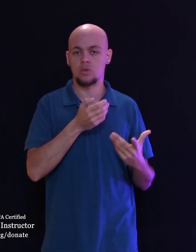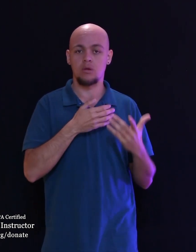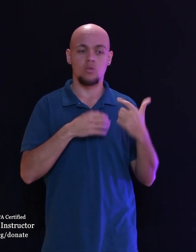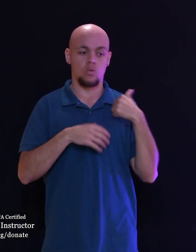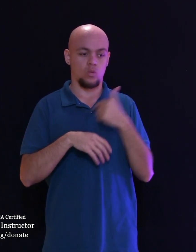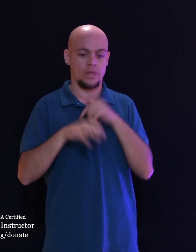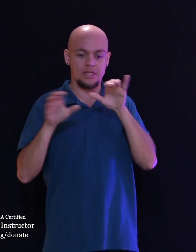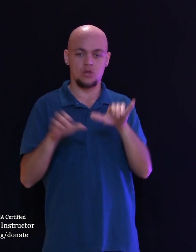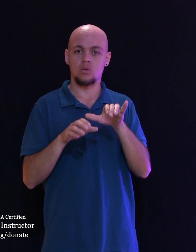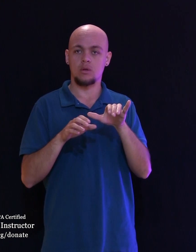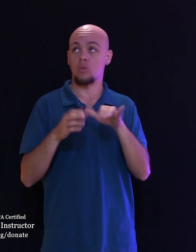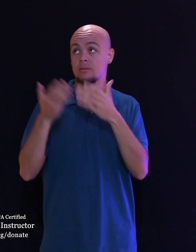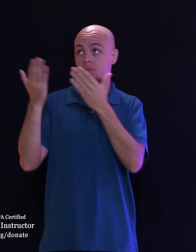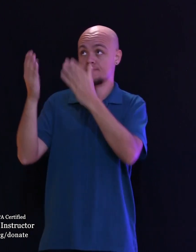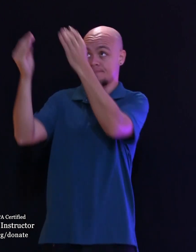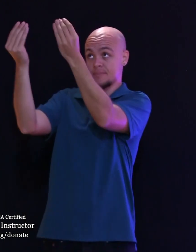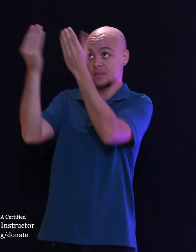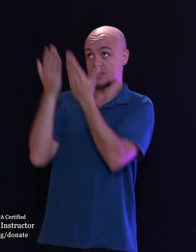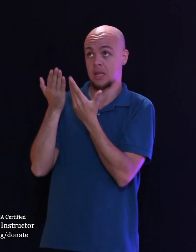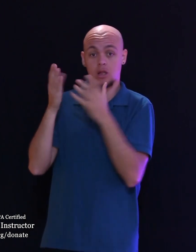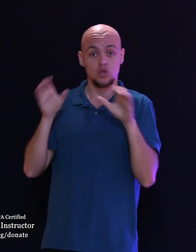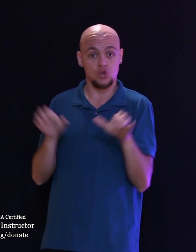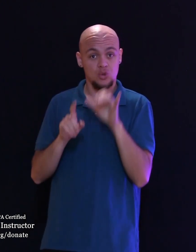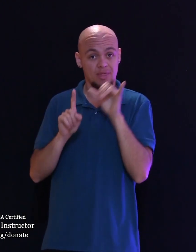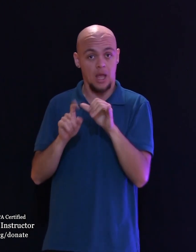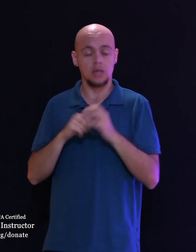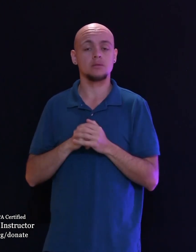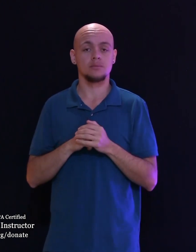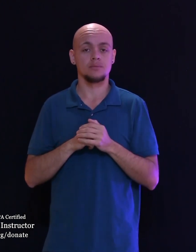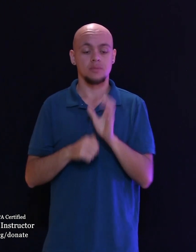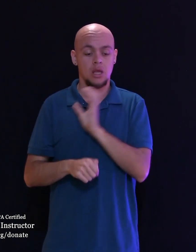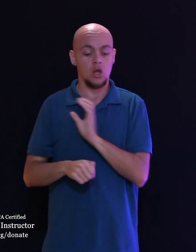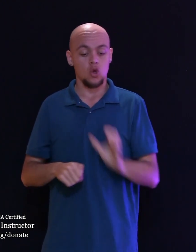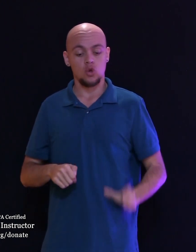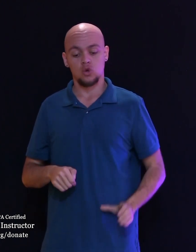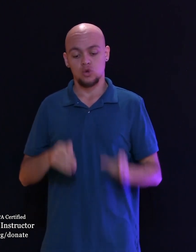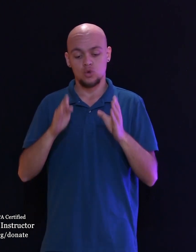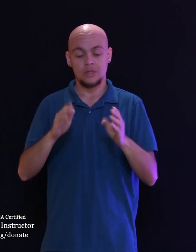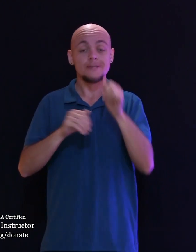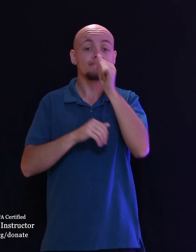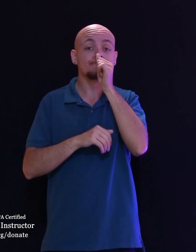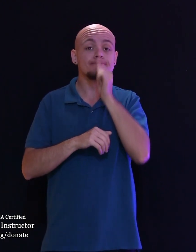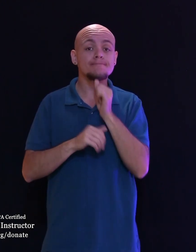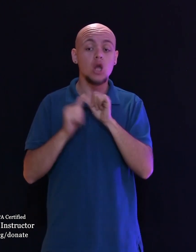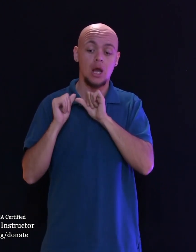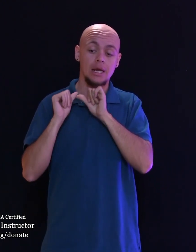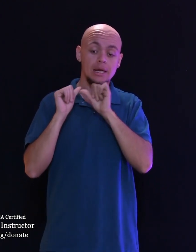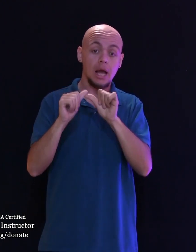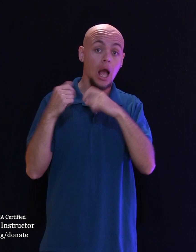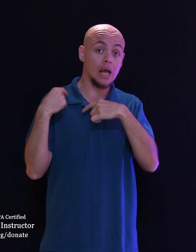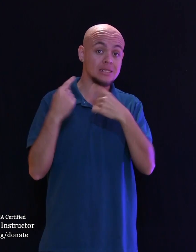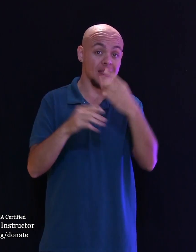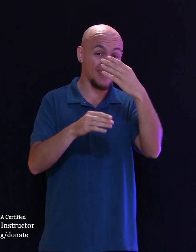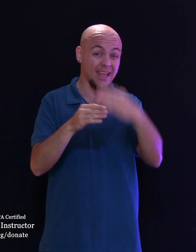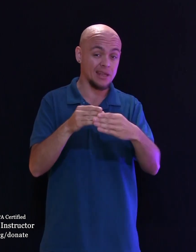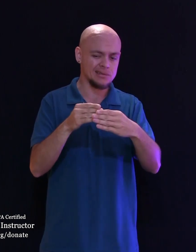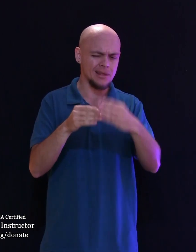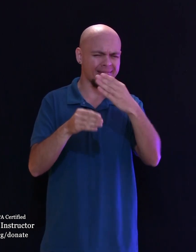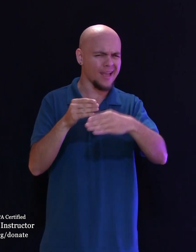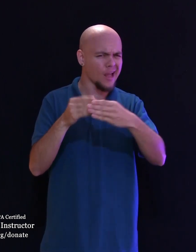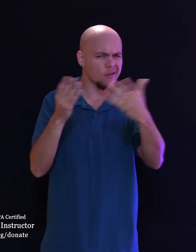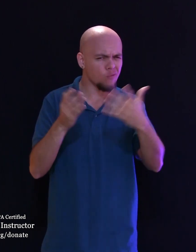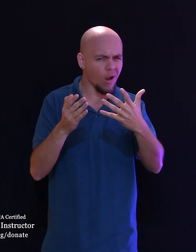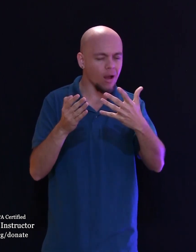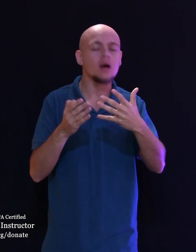end. The end of what? The end of the worldly age and the move into the messianic age.